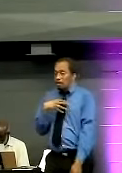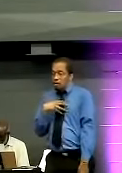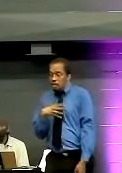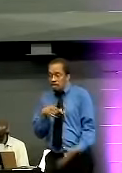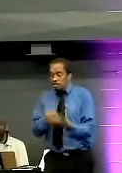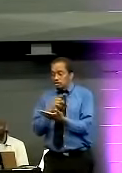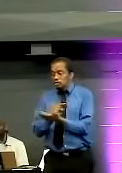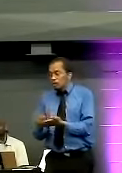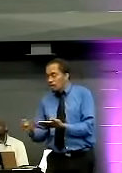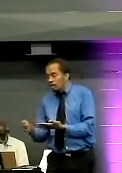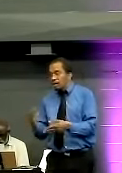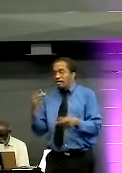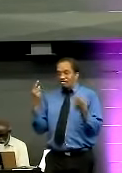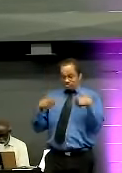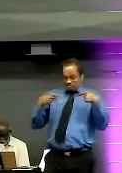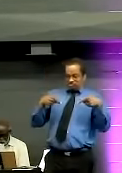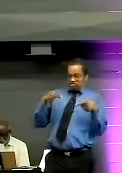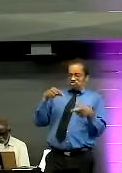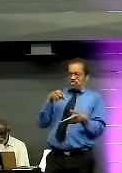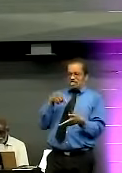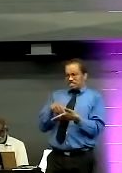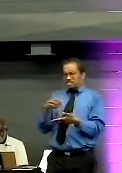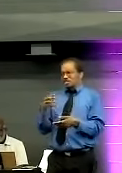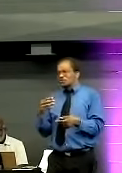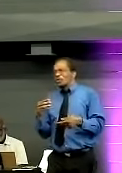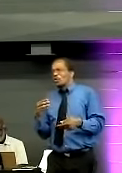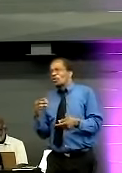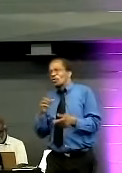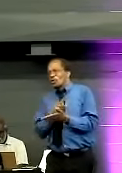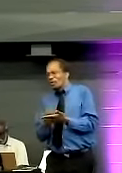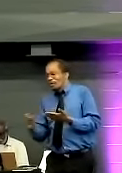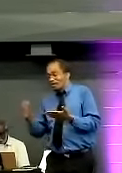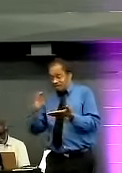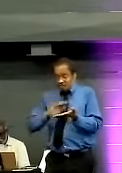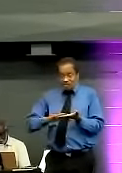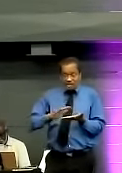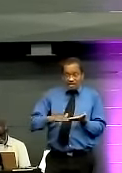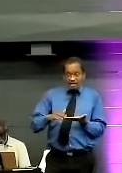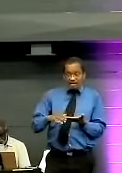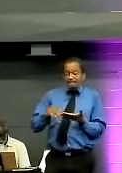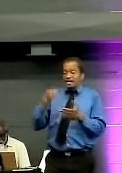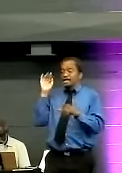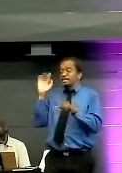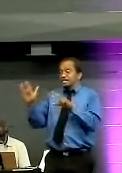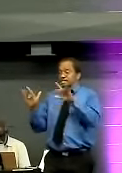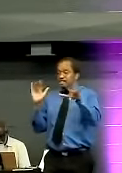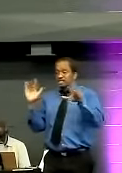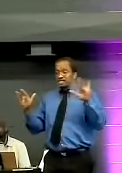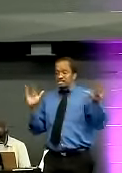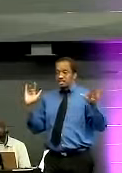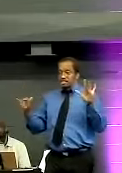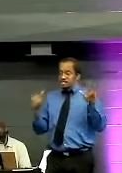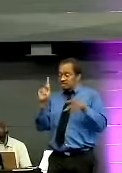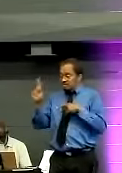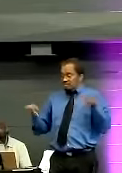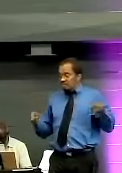week, forgive. God, we love you. We praise you. We just ask that you touch everyone watching on